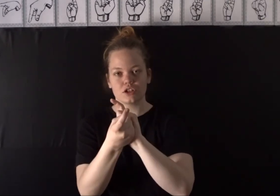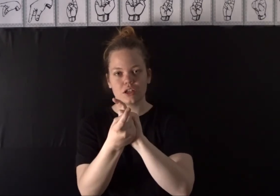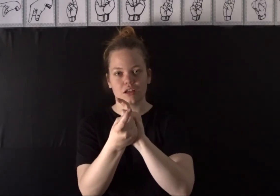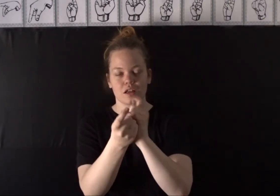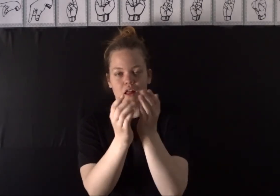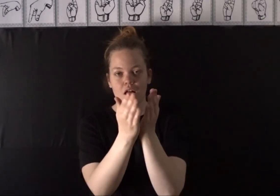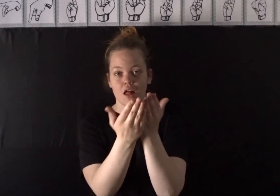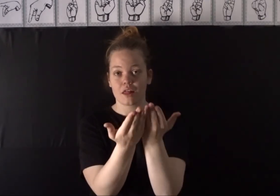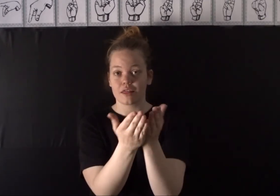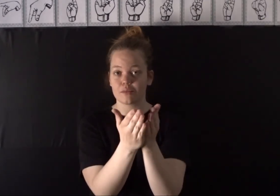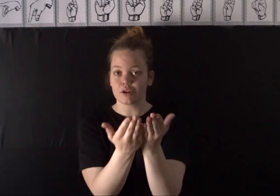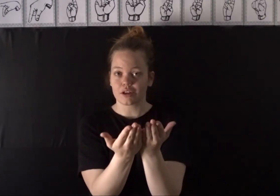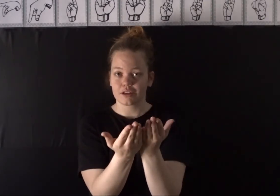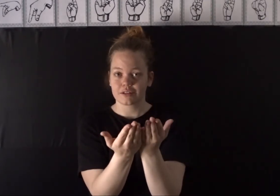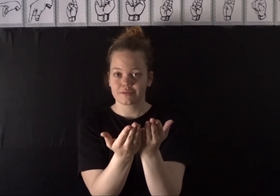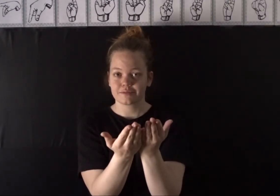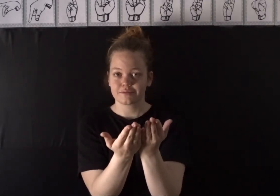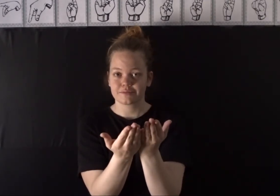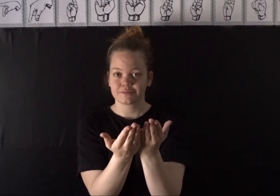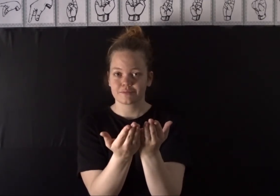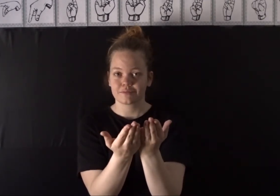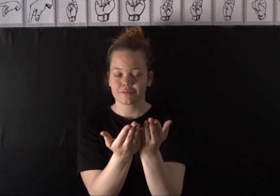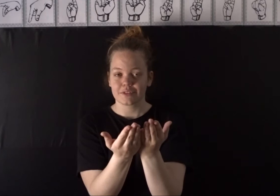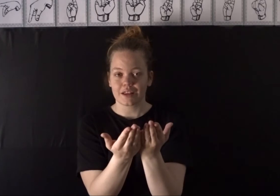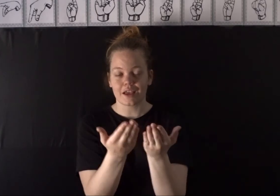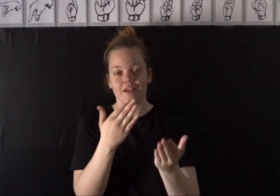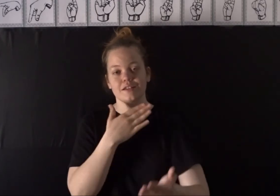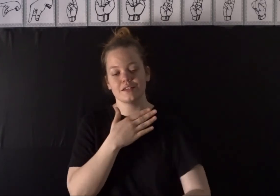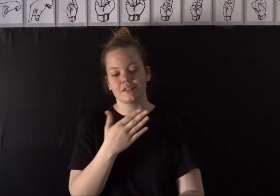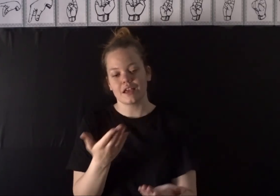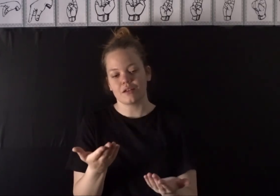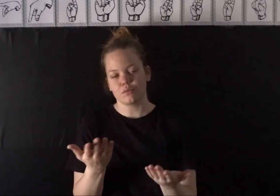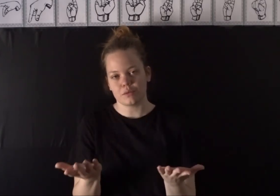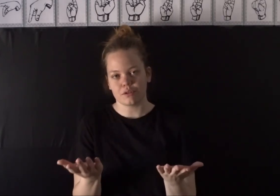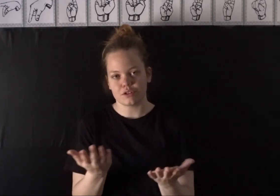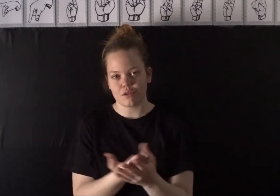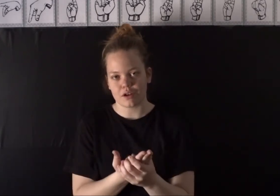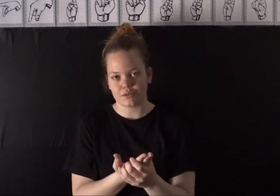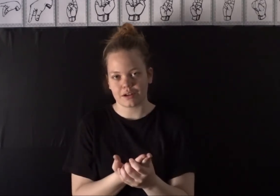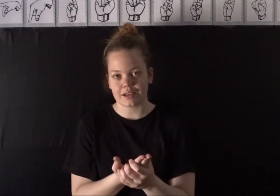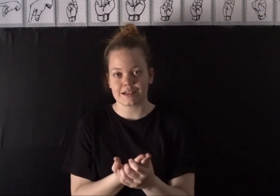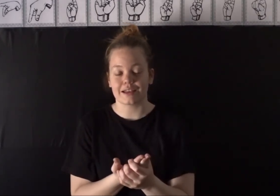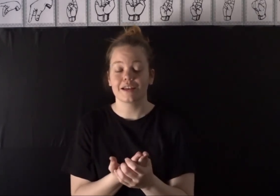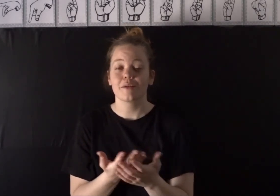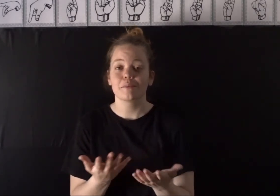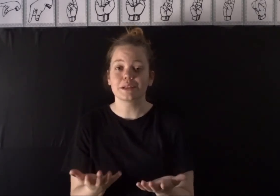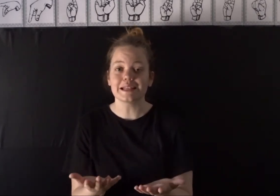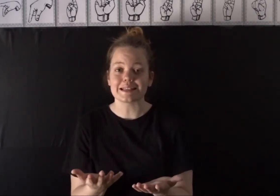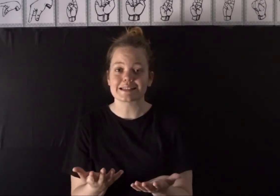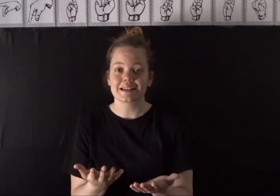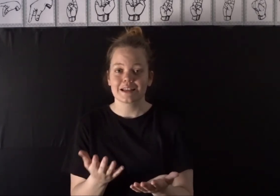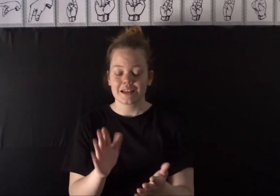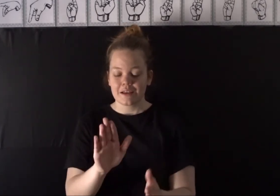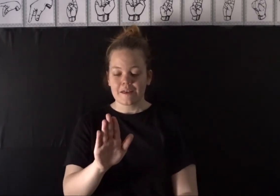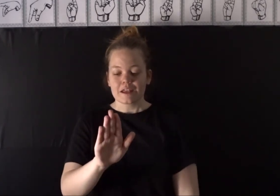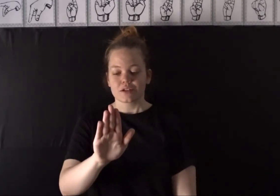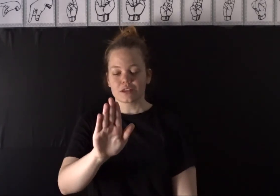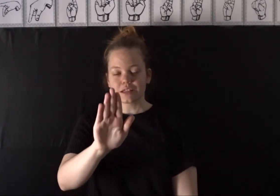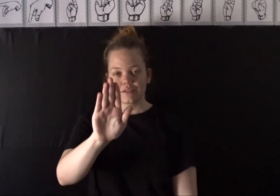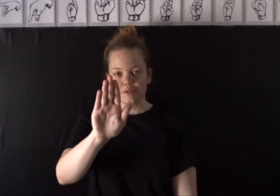changing the book. And then we will go on to our next sign, please. So the sign for